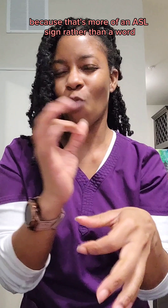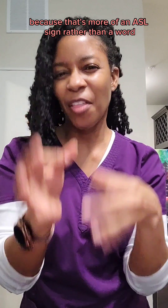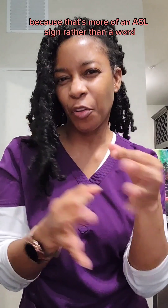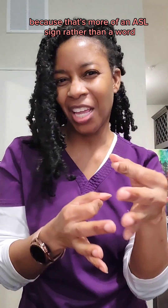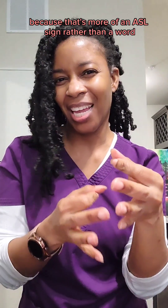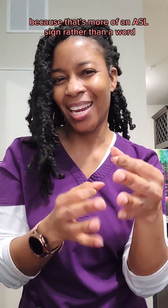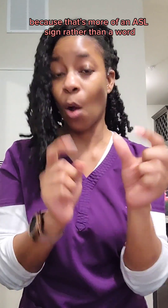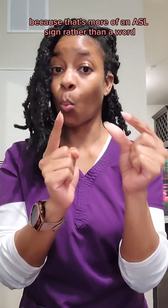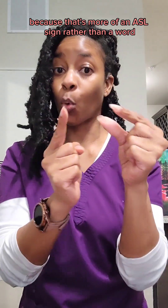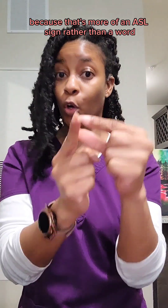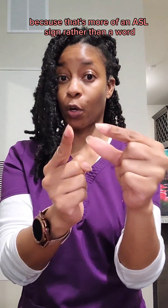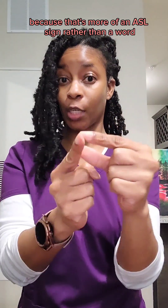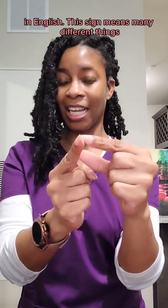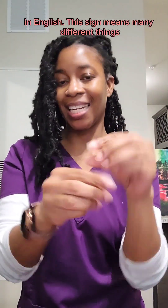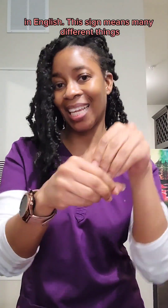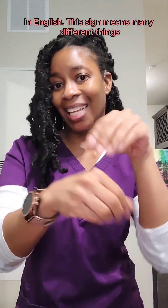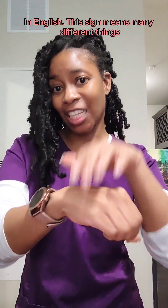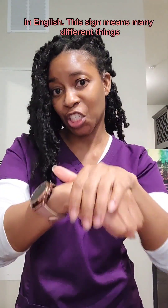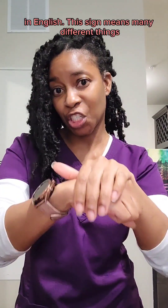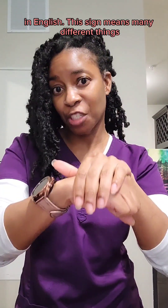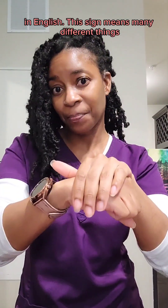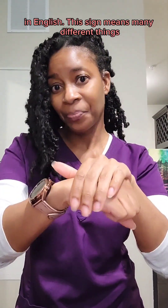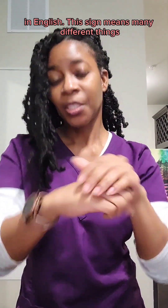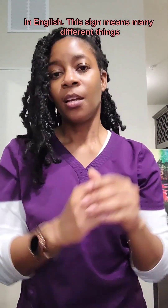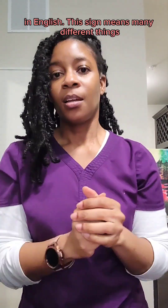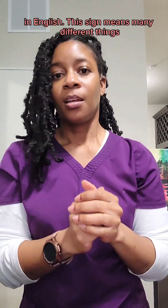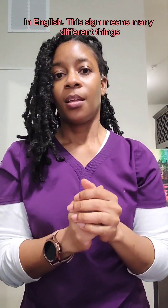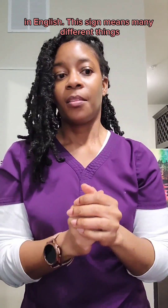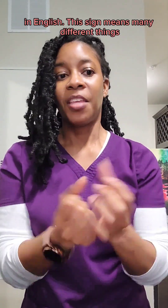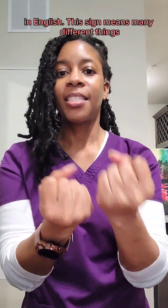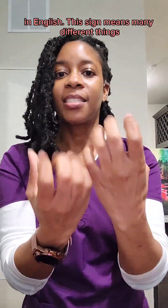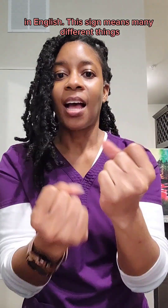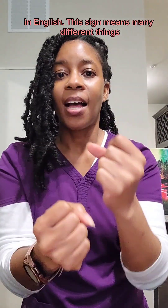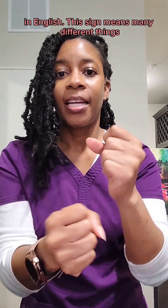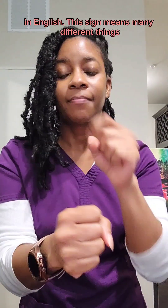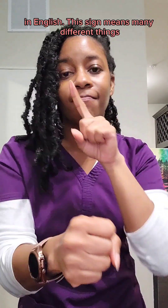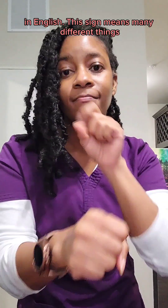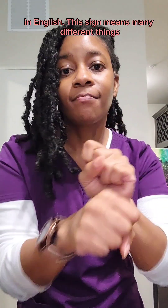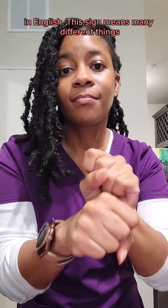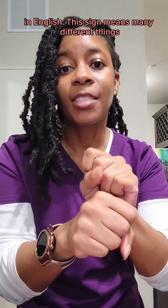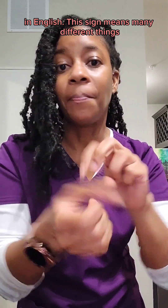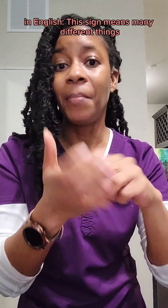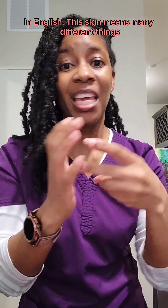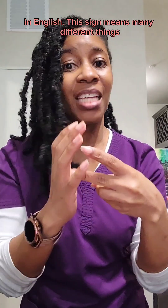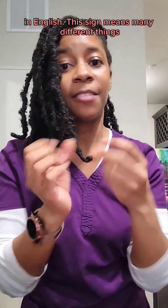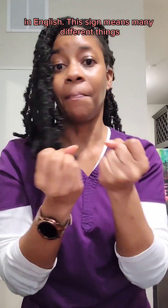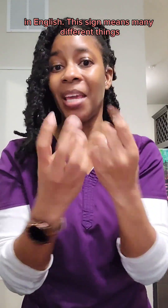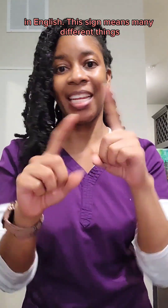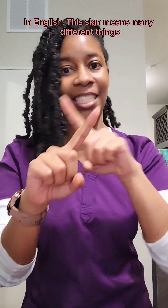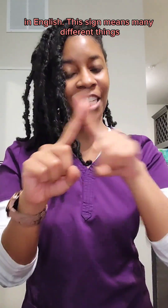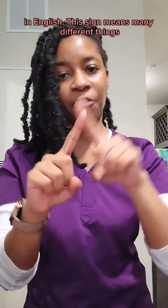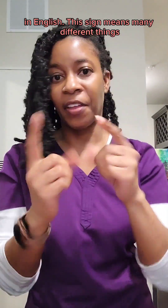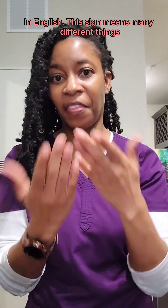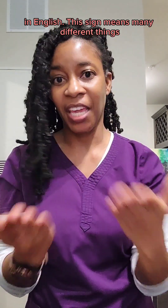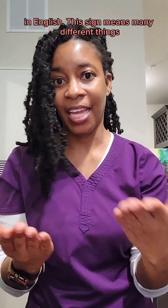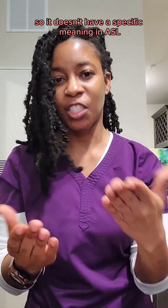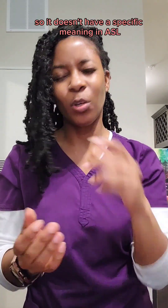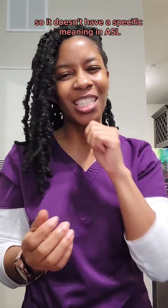rather than a word in English. This sign means many different things, so it doesn't